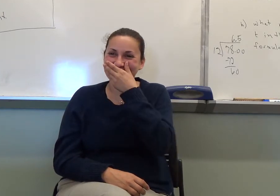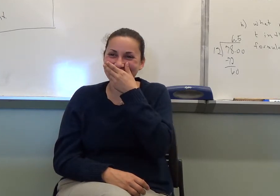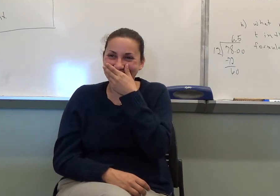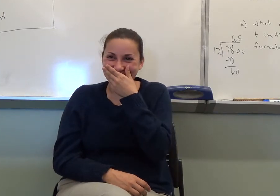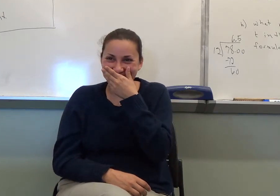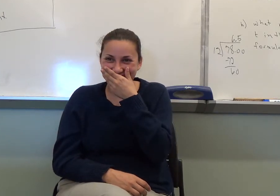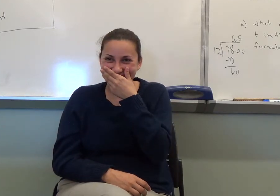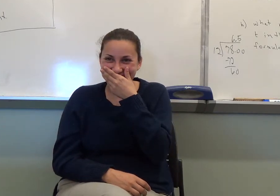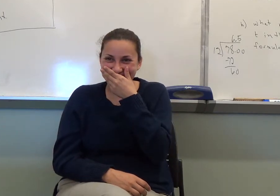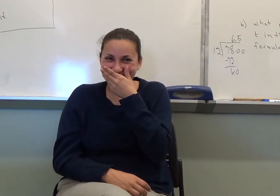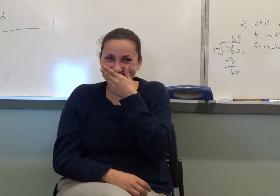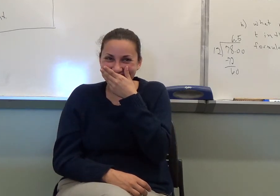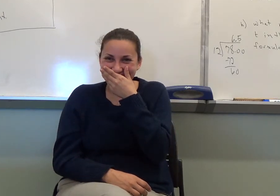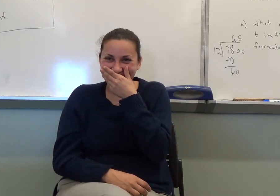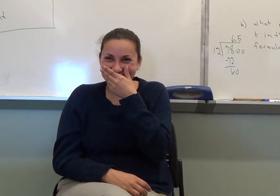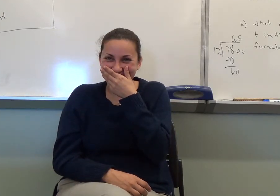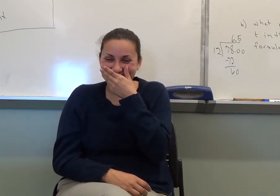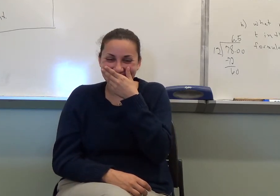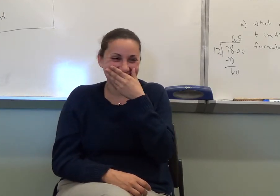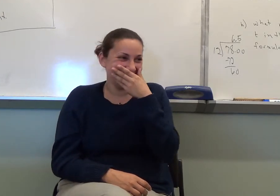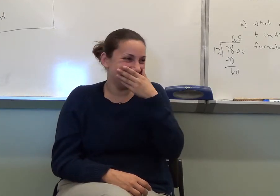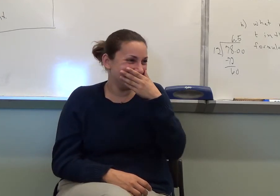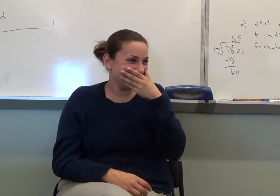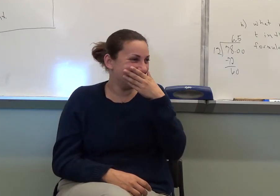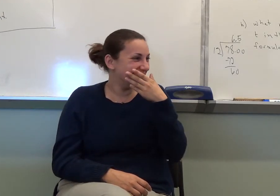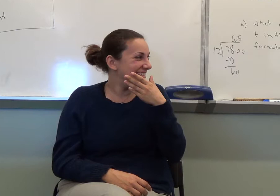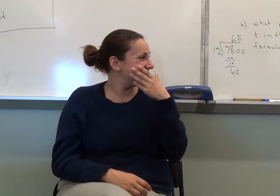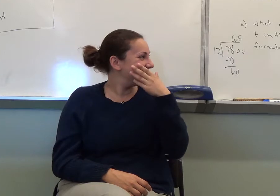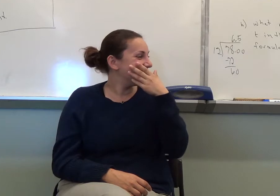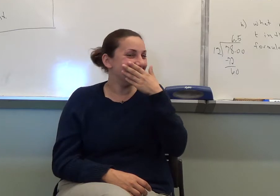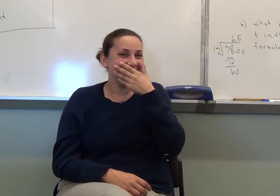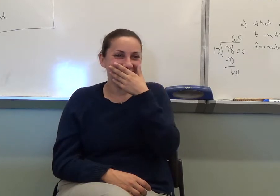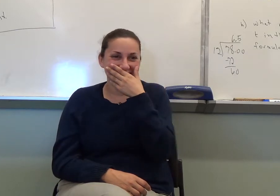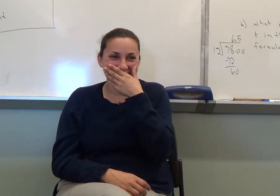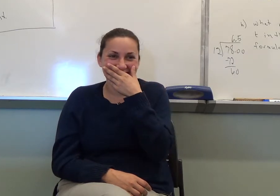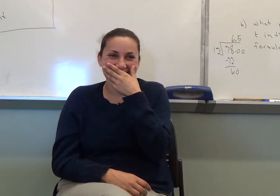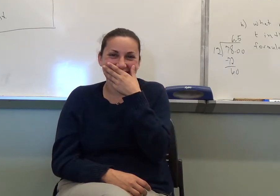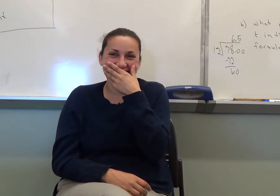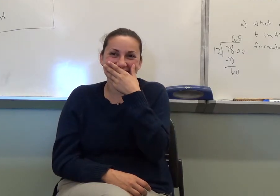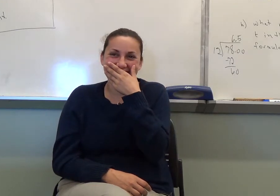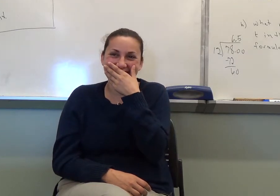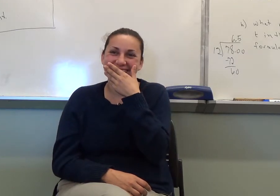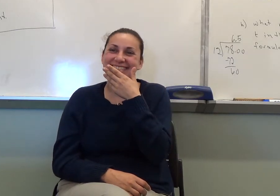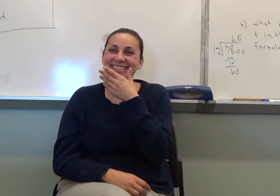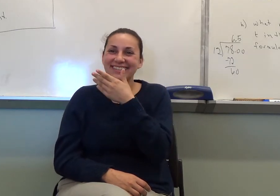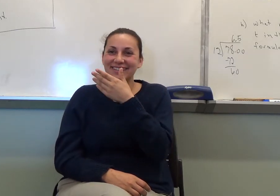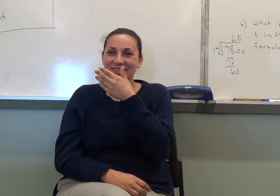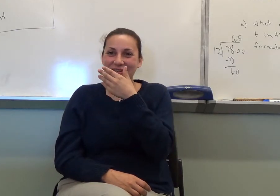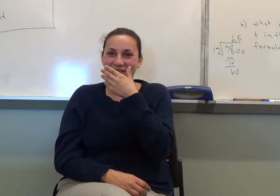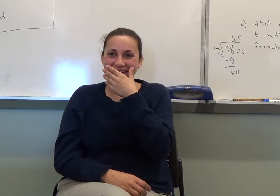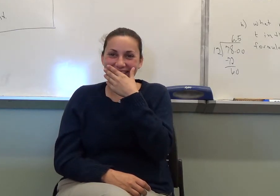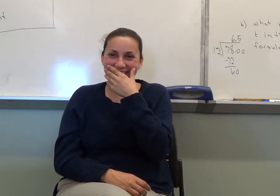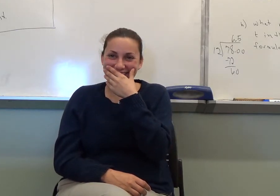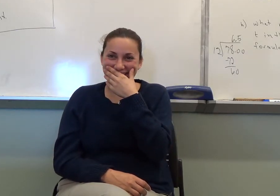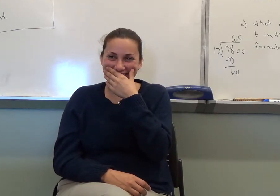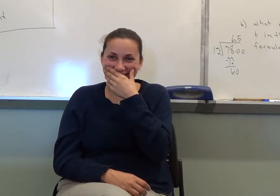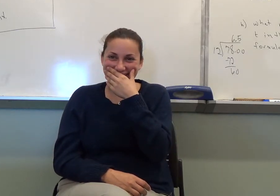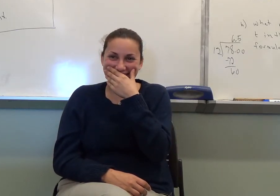equal to T multiplied by 1 plus R over N with an